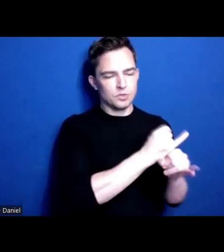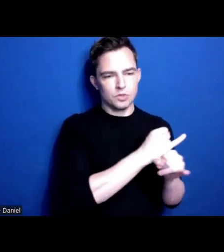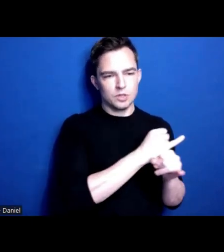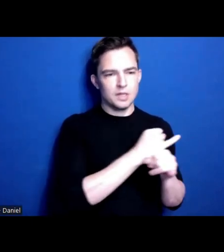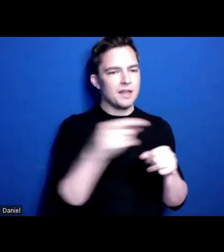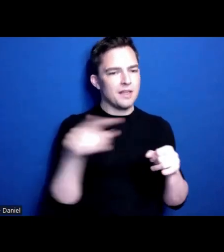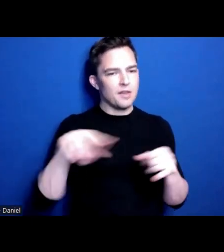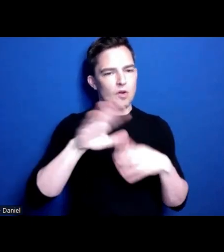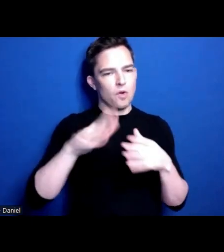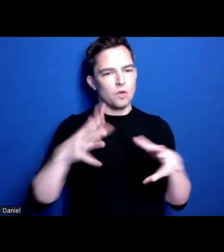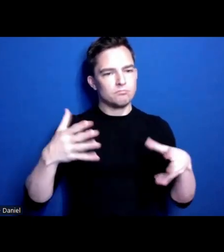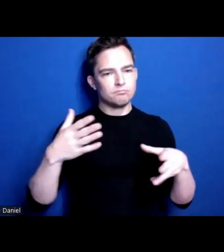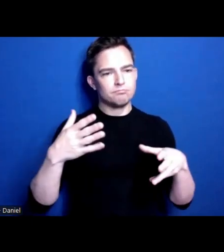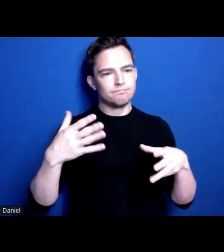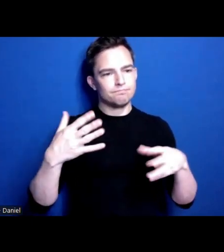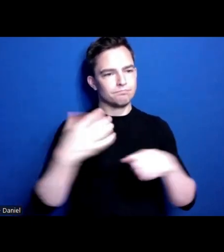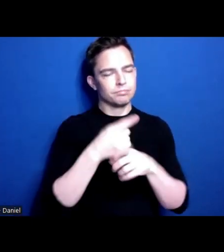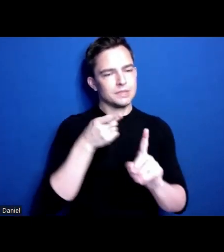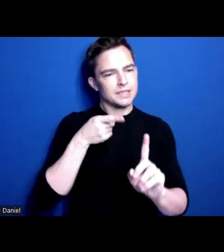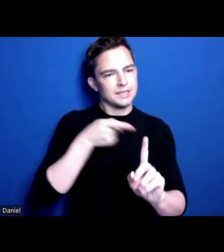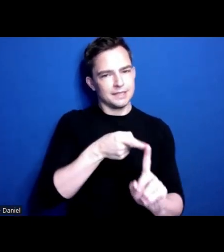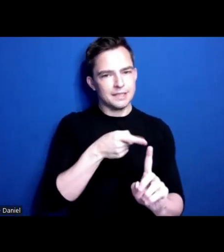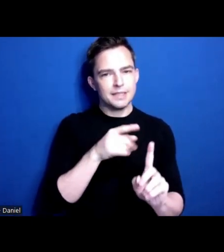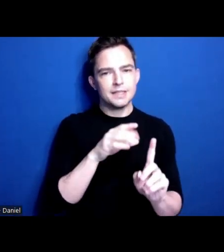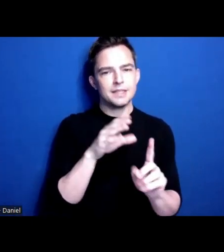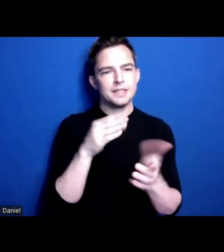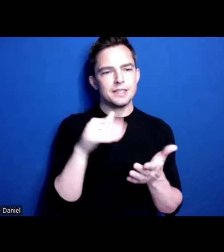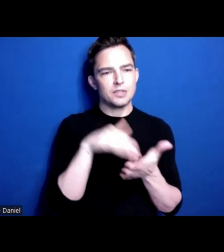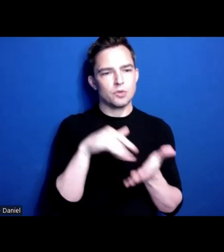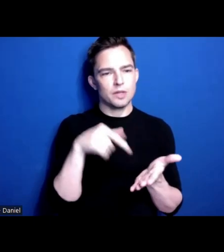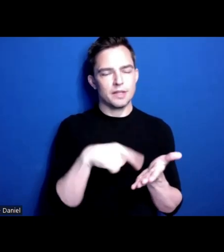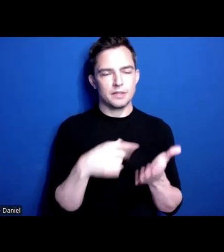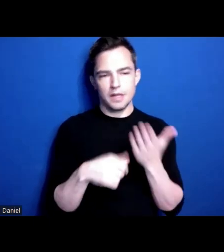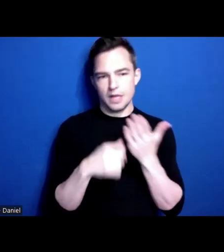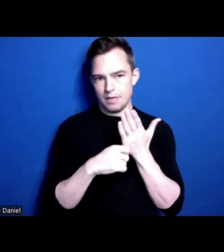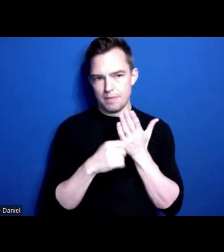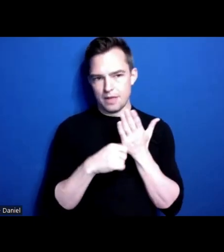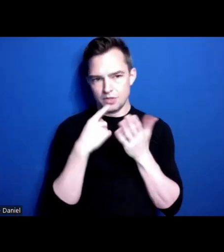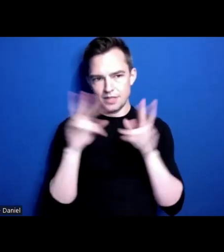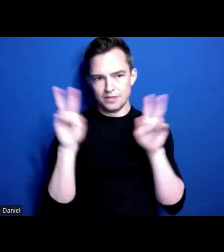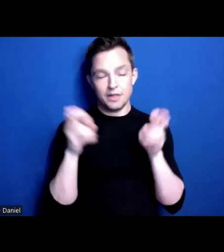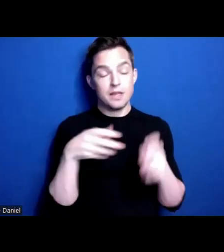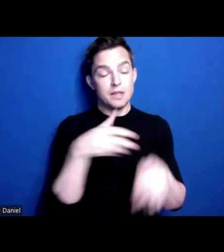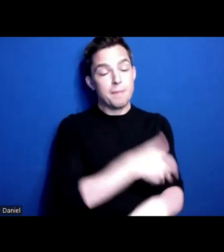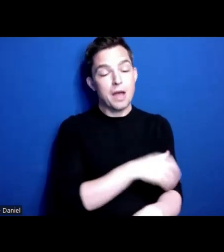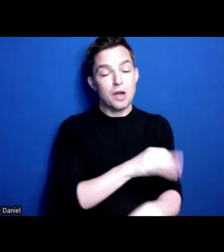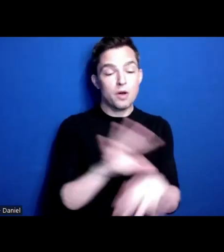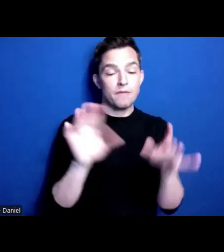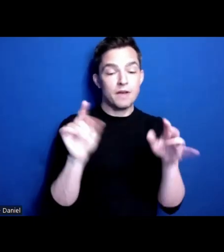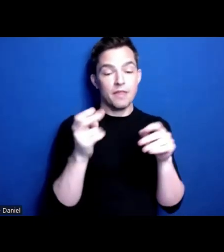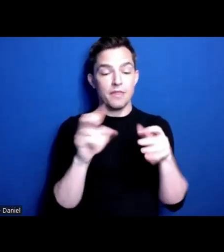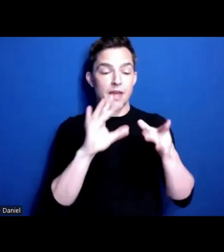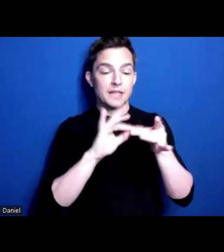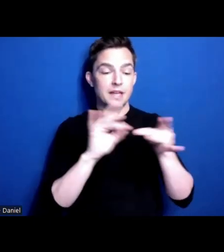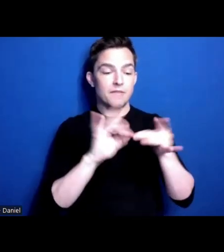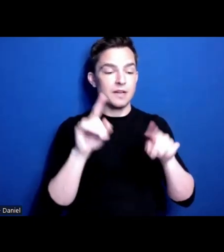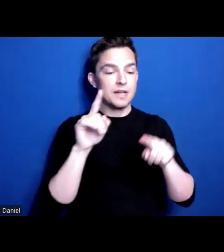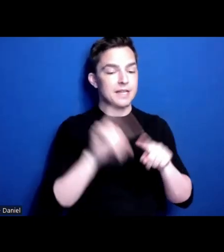this. And I'm quoting the manual one last time. The power of the narrative cannot be